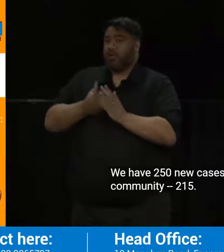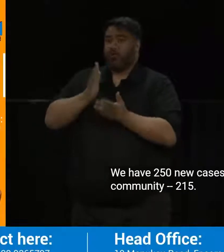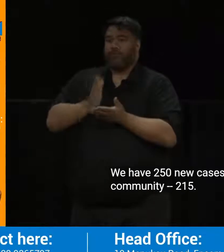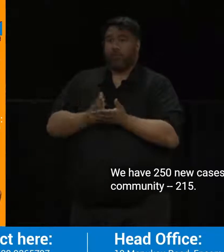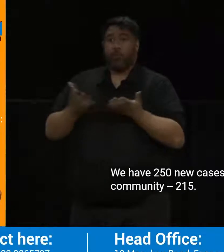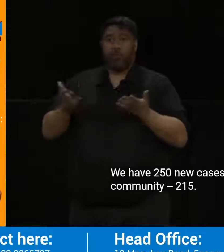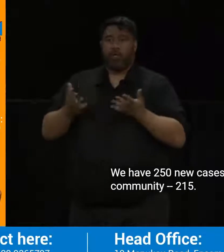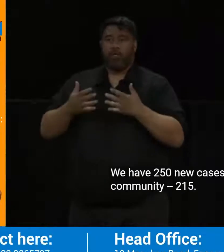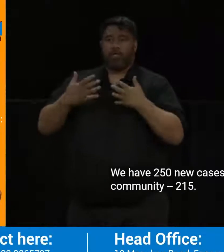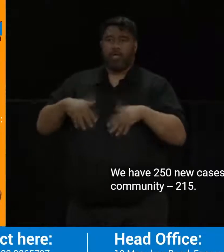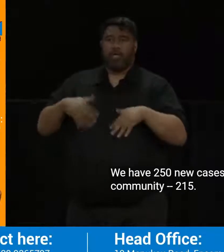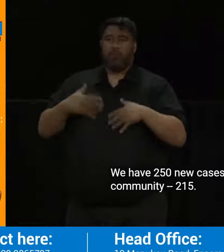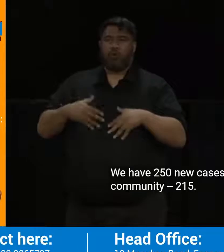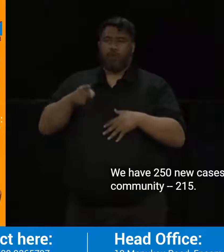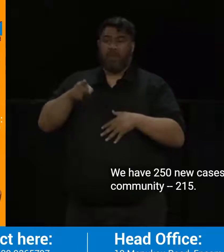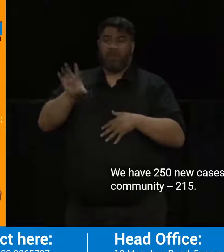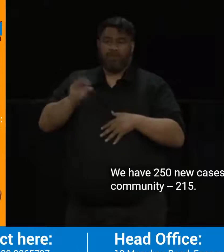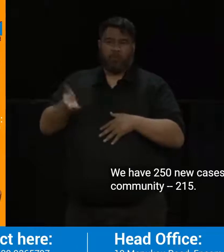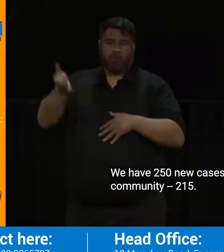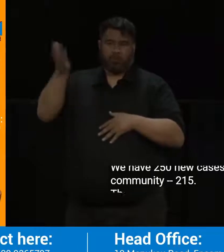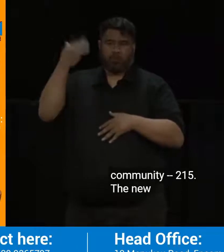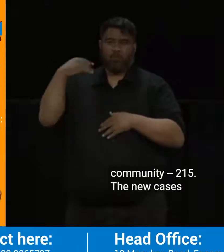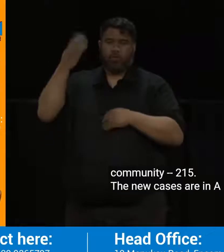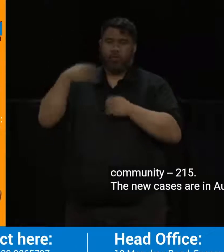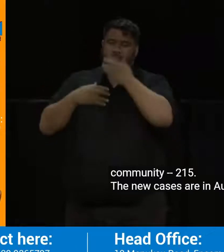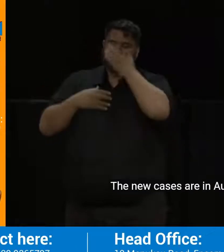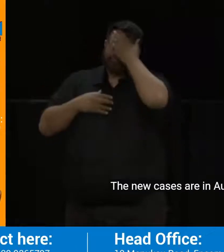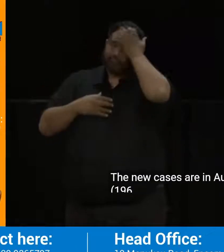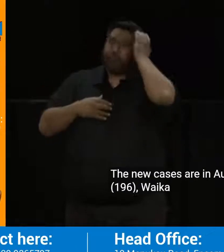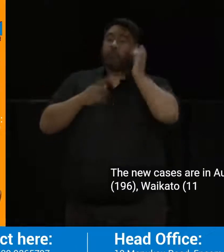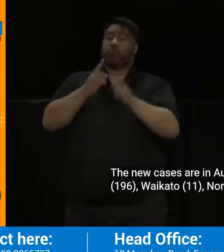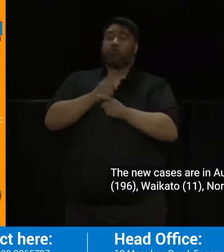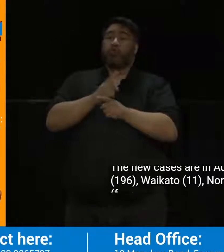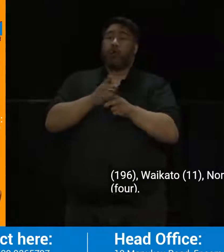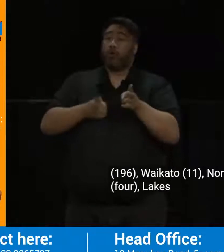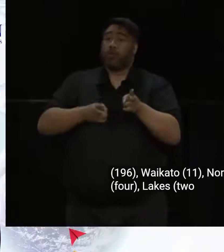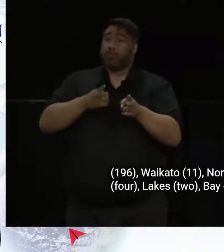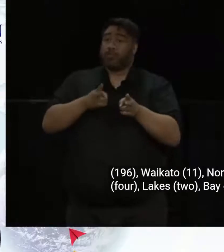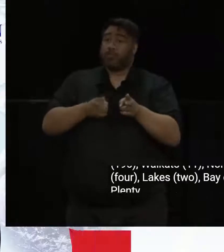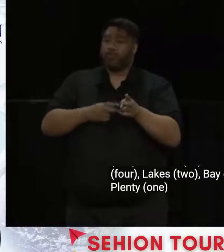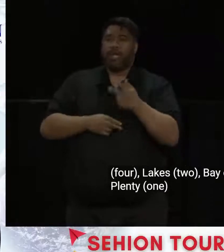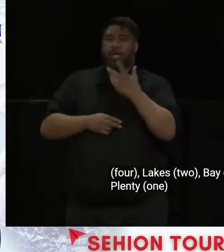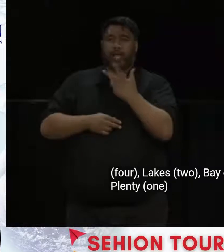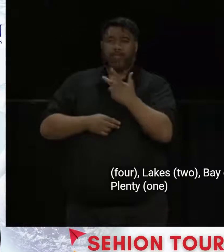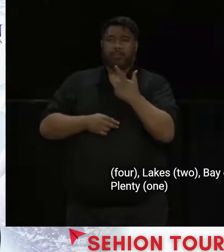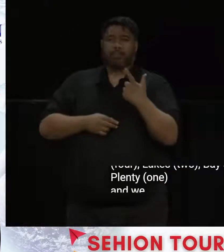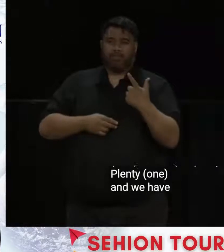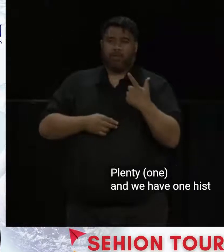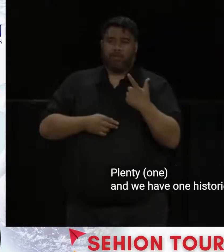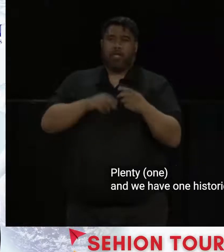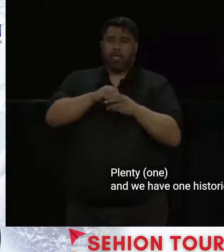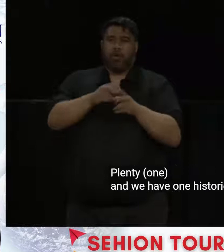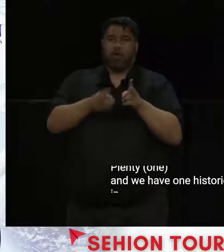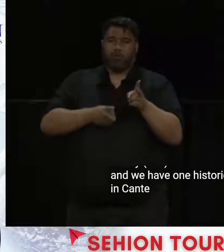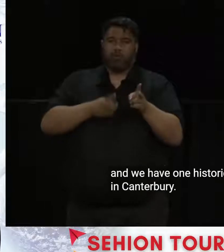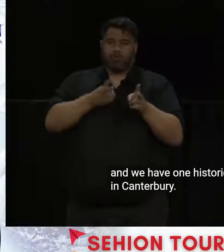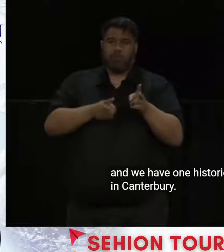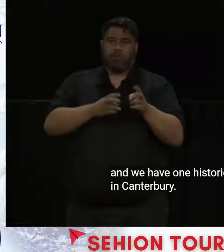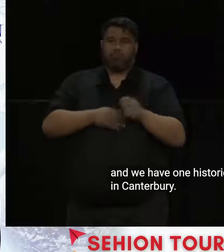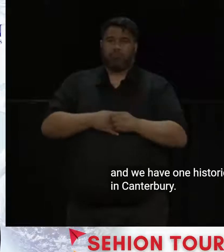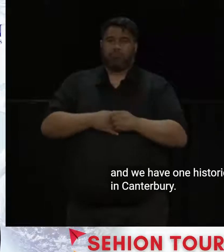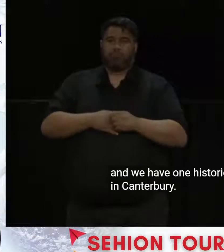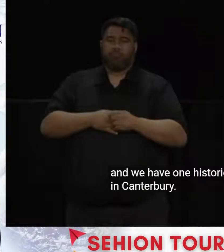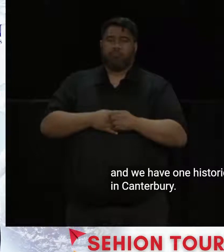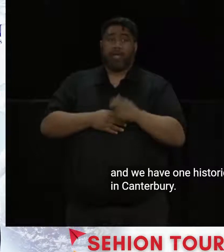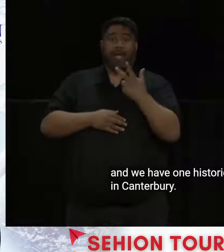Canterbury. In terms of hospitalisations, there are 87 people in hospitals today. All but 2 of these are in